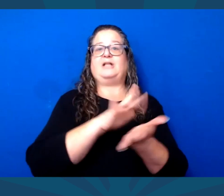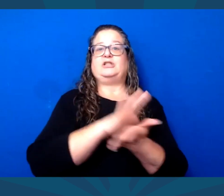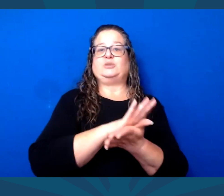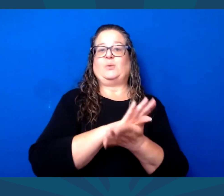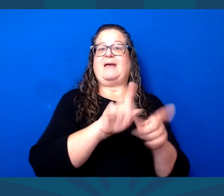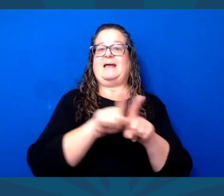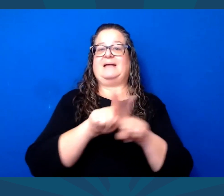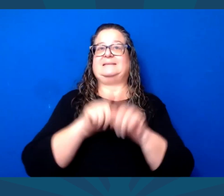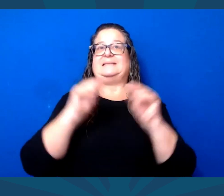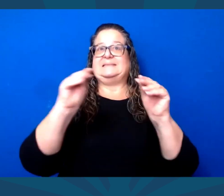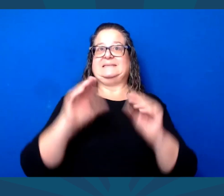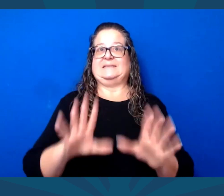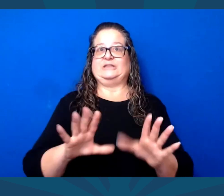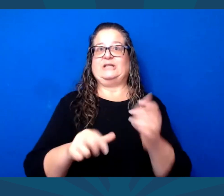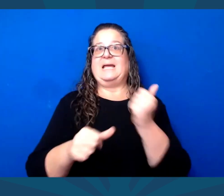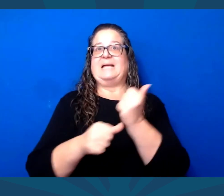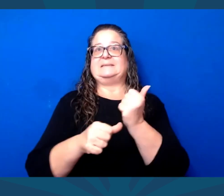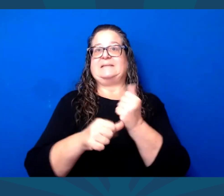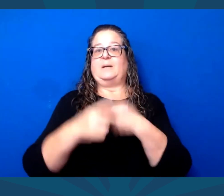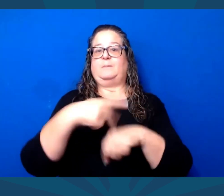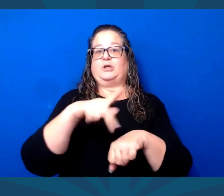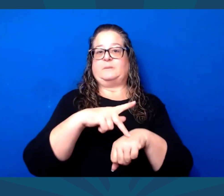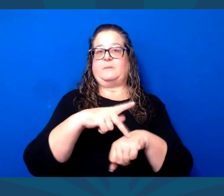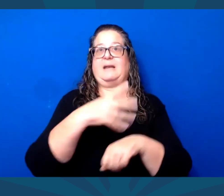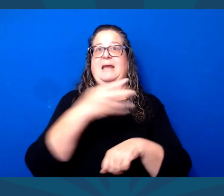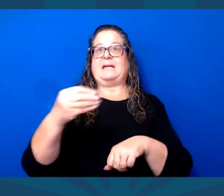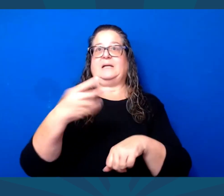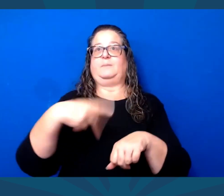and election worker.